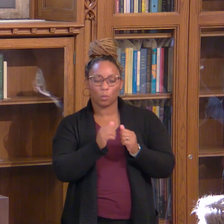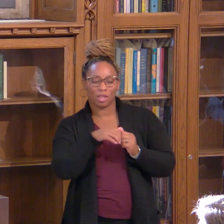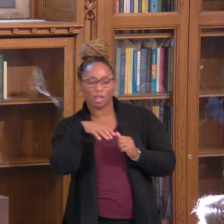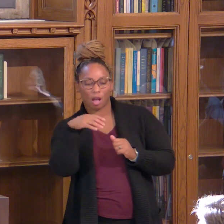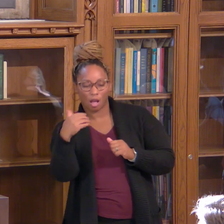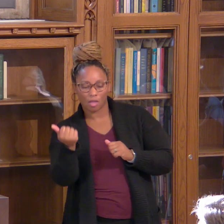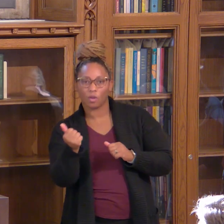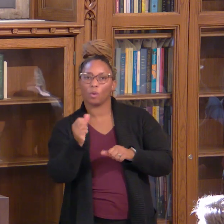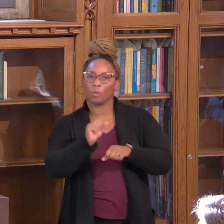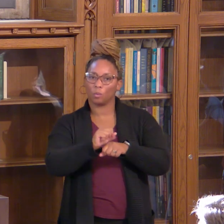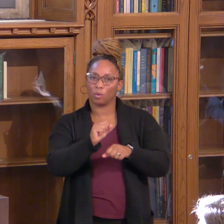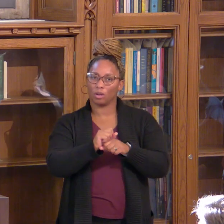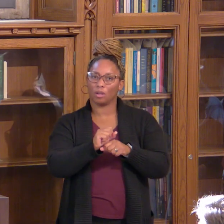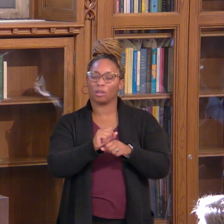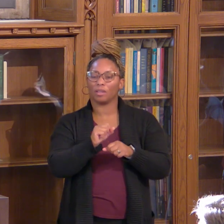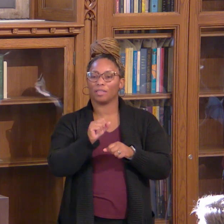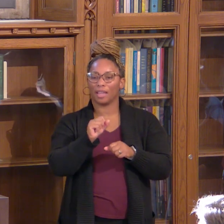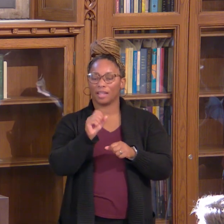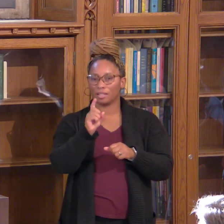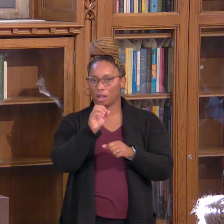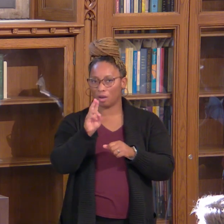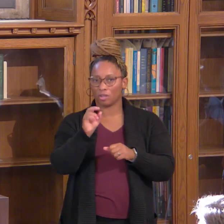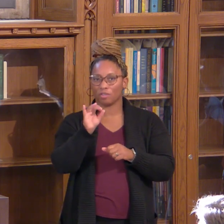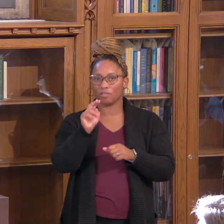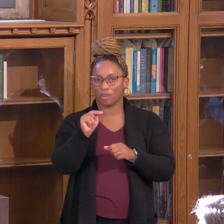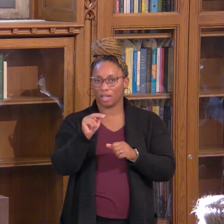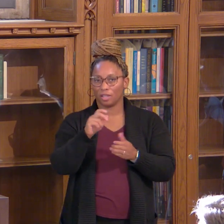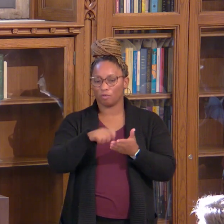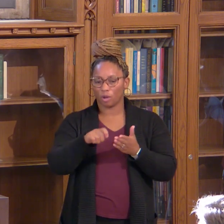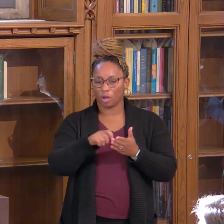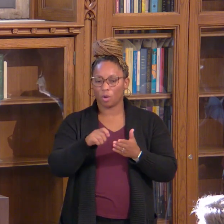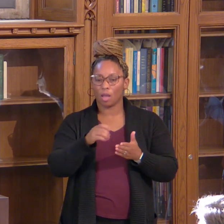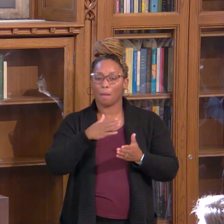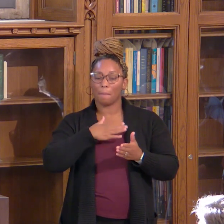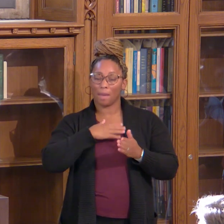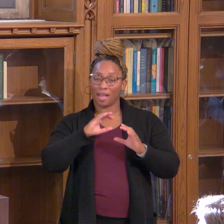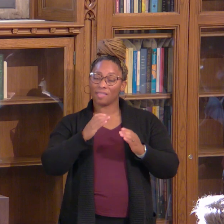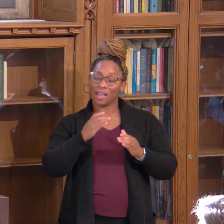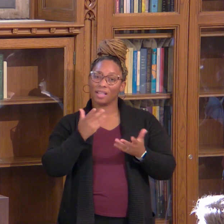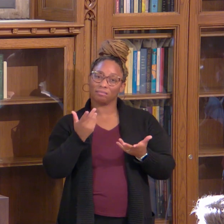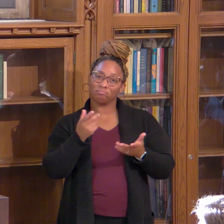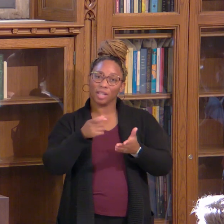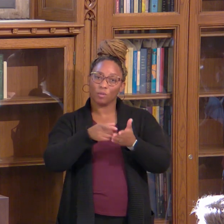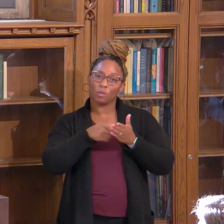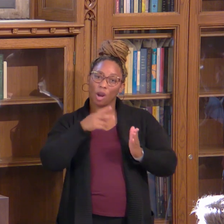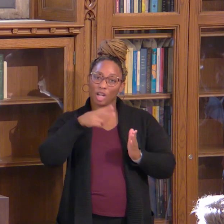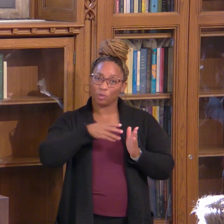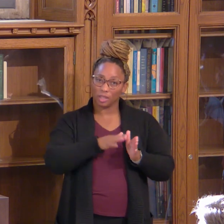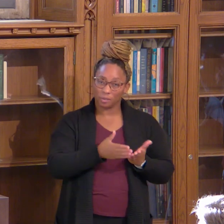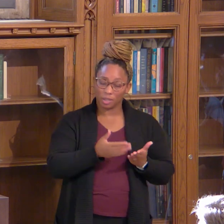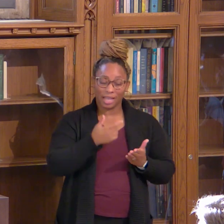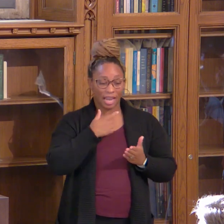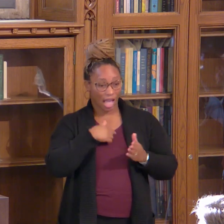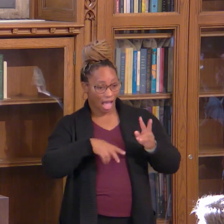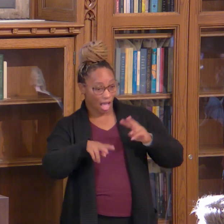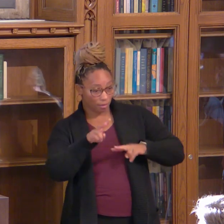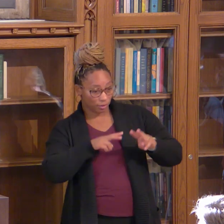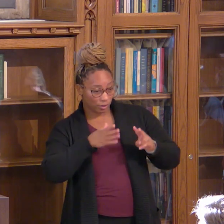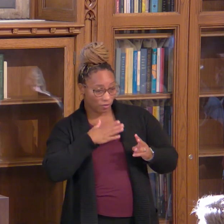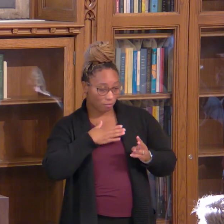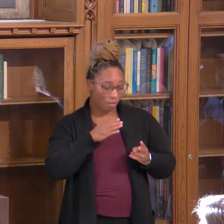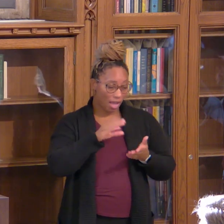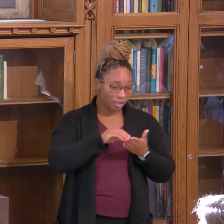other works by Dr Franklin were required readings in my classes and I observed my students